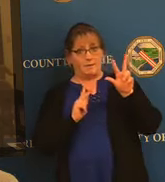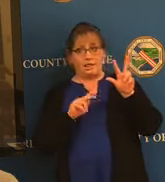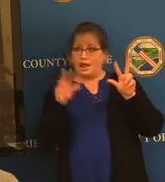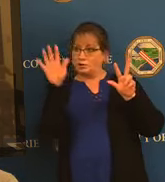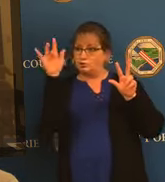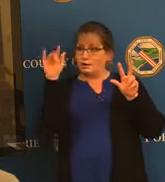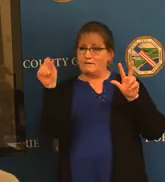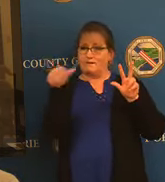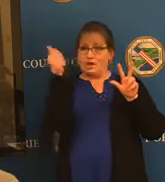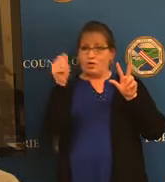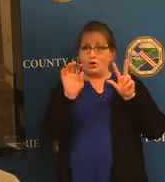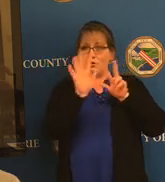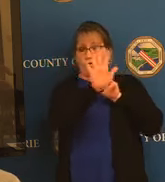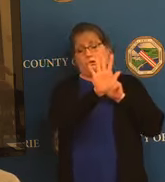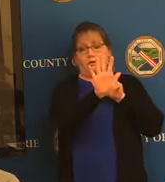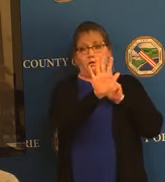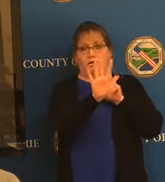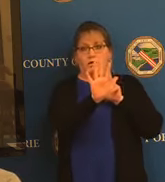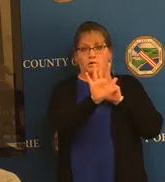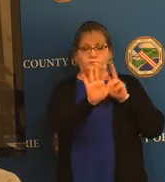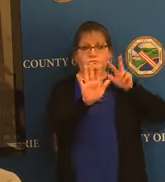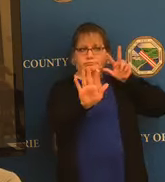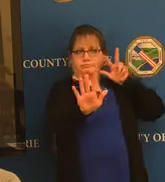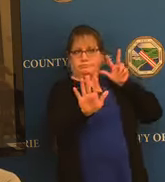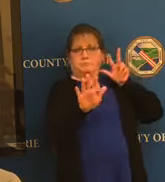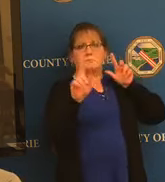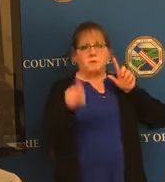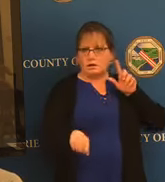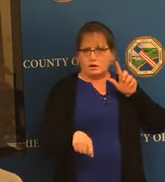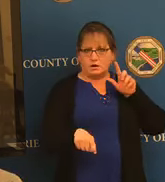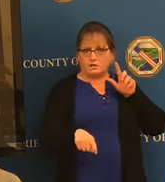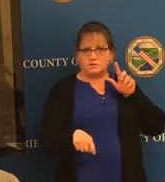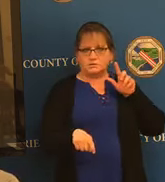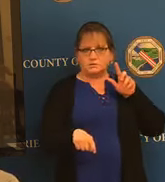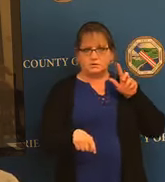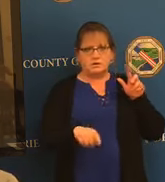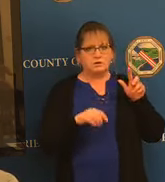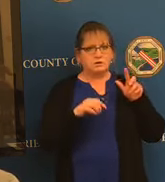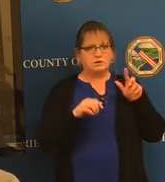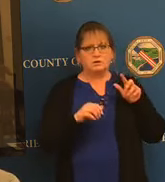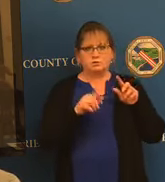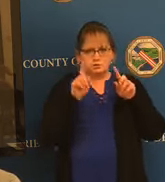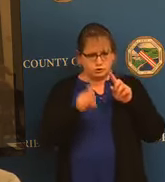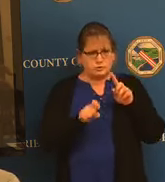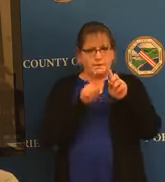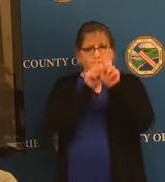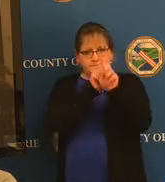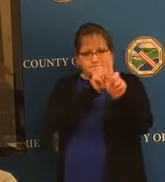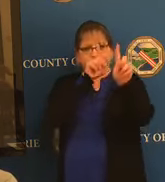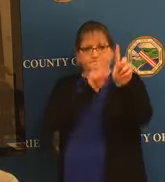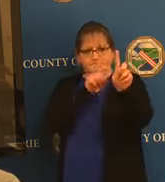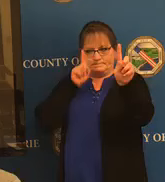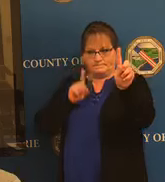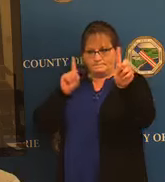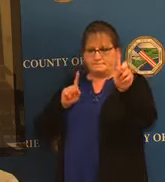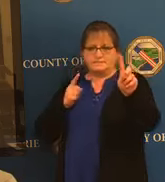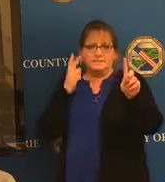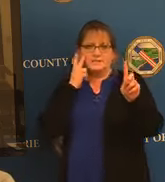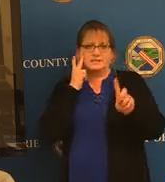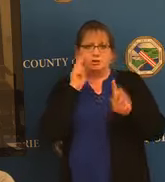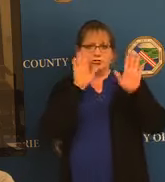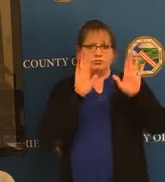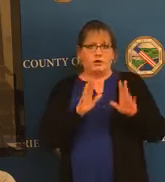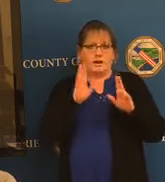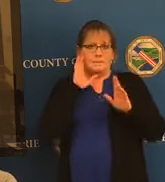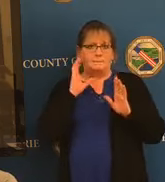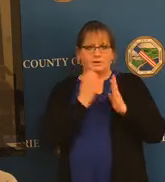other people right in front of you, you better stay your distance back from them. You shouldn't. You should all be spaced out. I saw some great pictures from some people